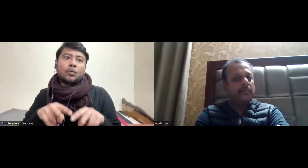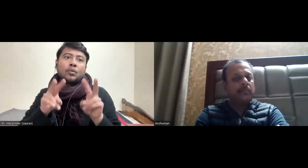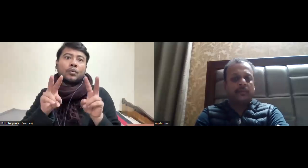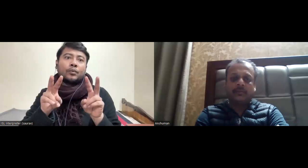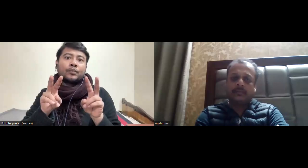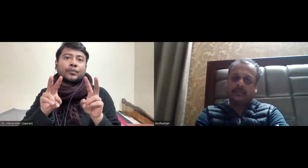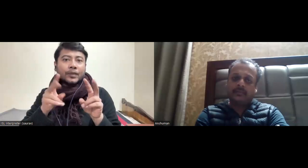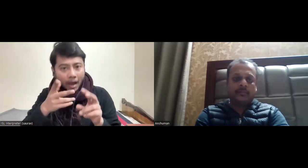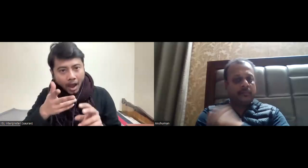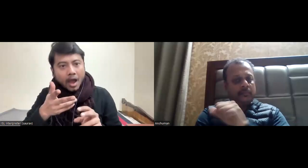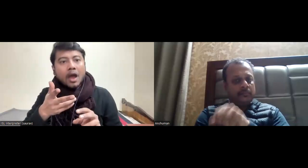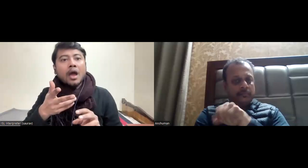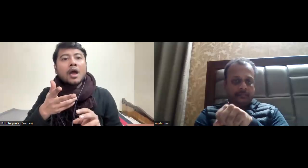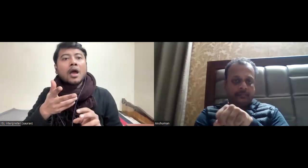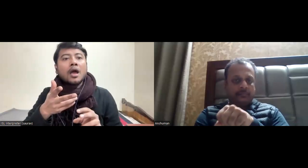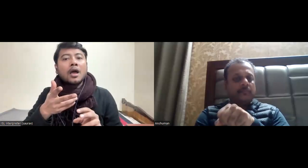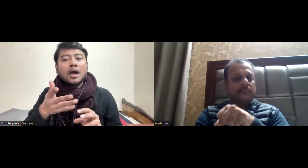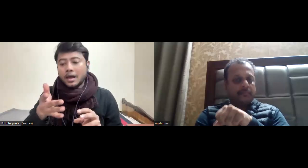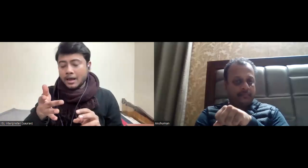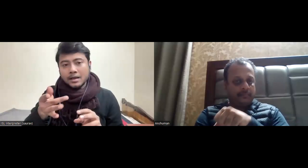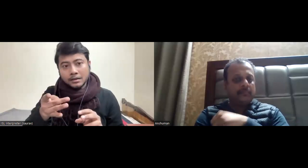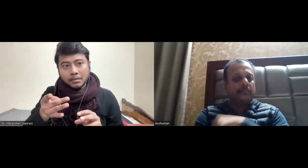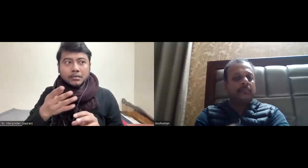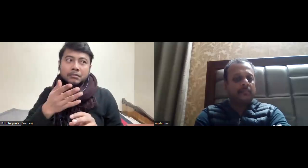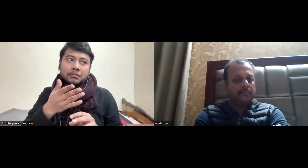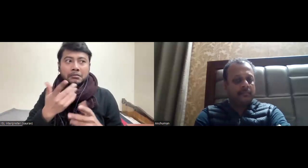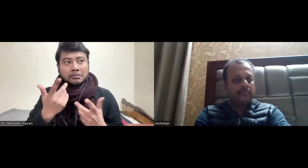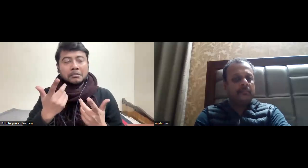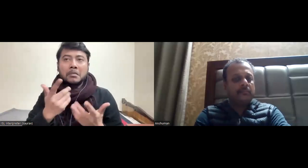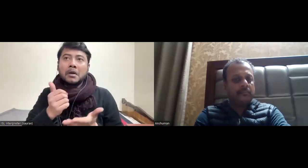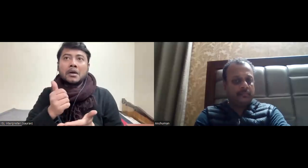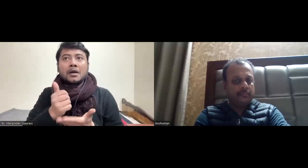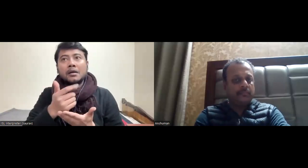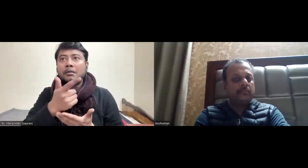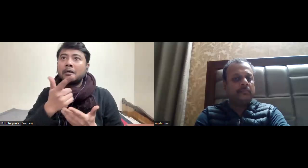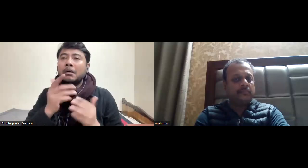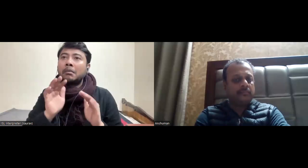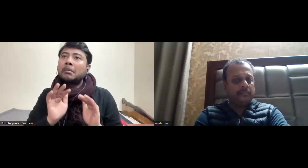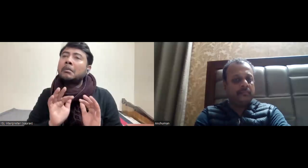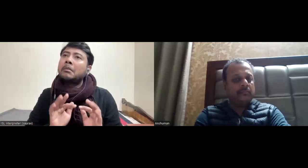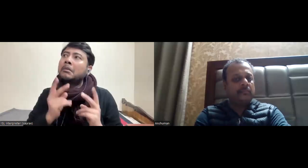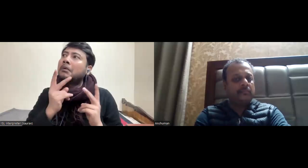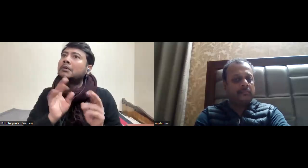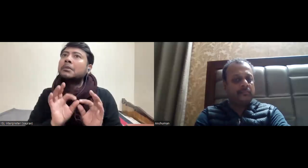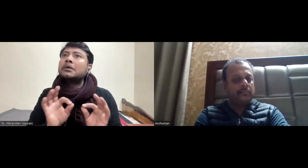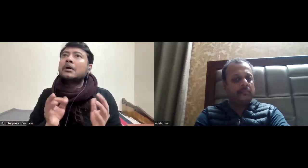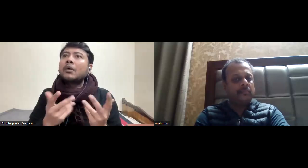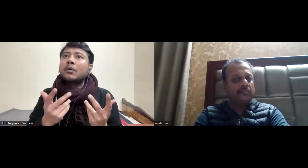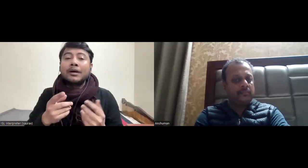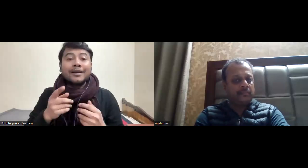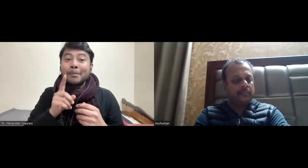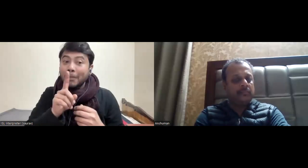bag and chanting. So being being devotees, we are all trying to be devotees. So